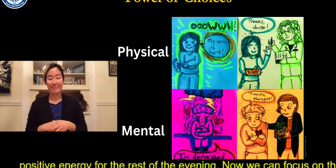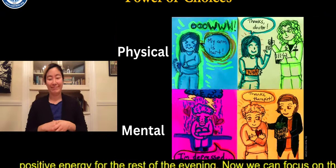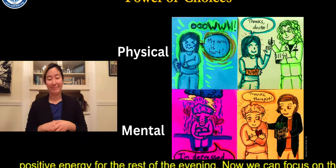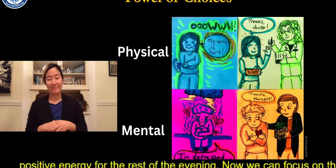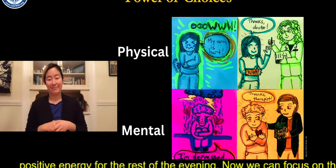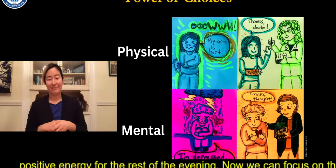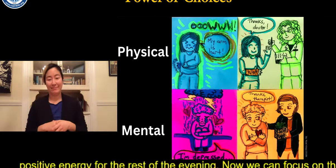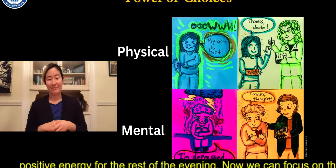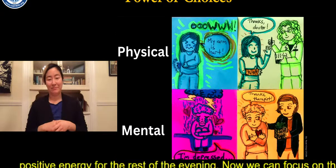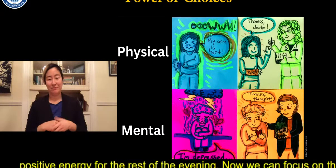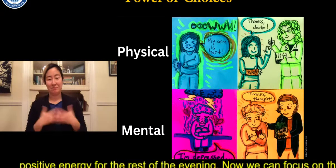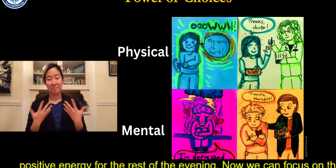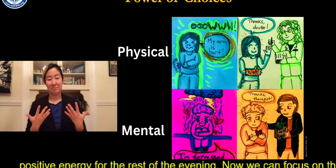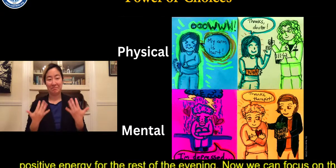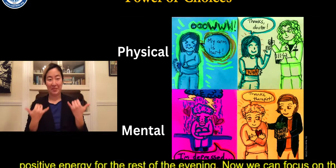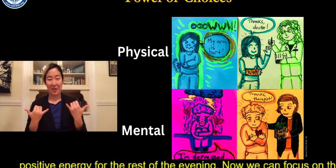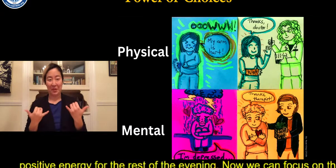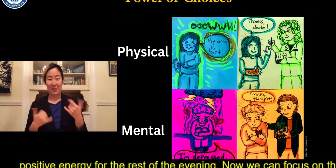please.